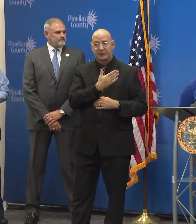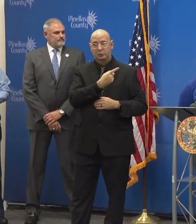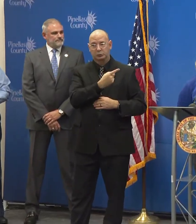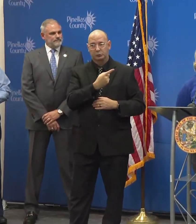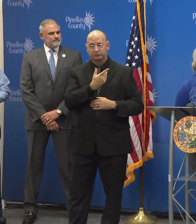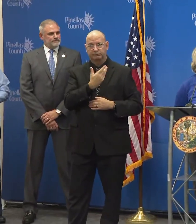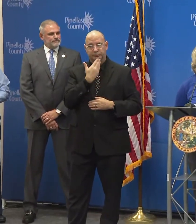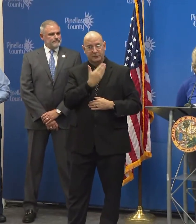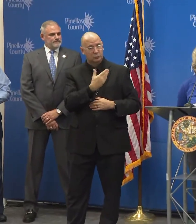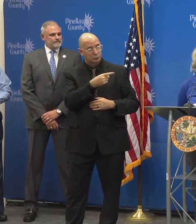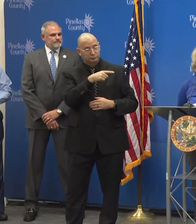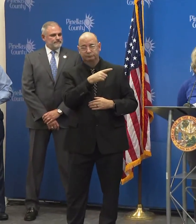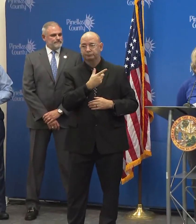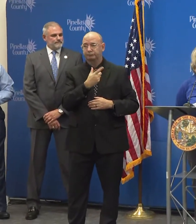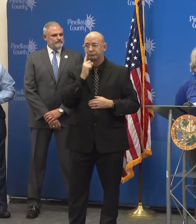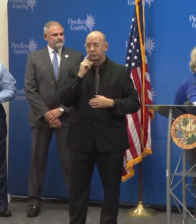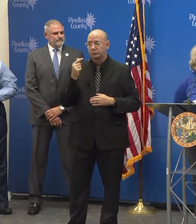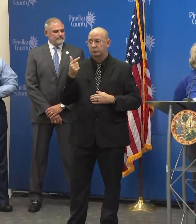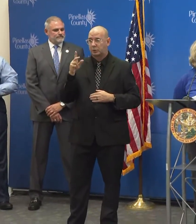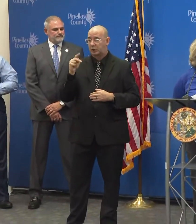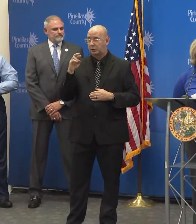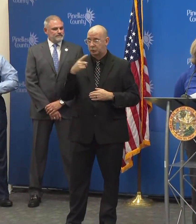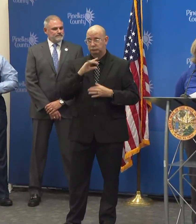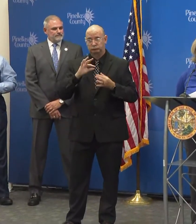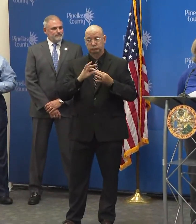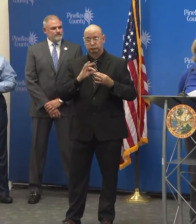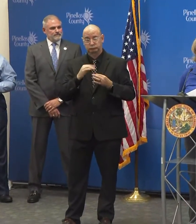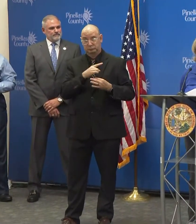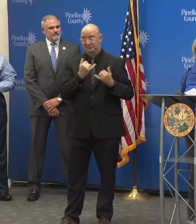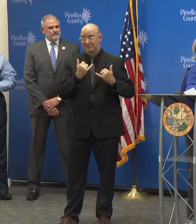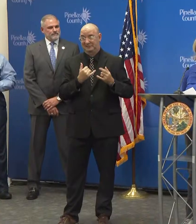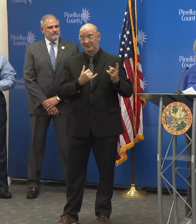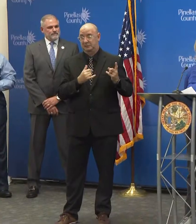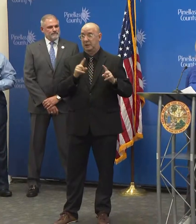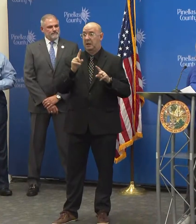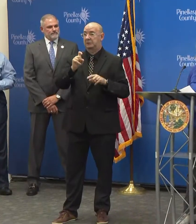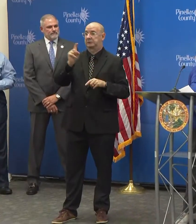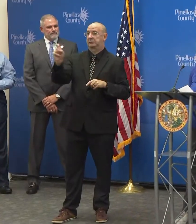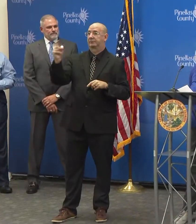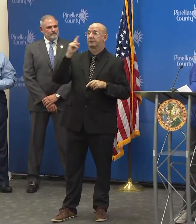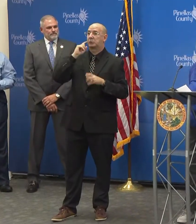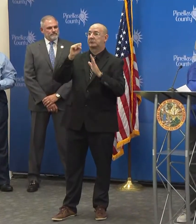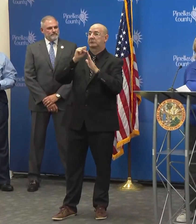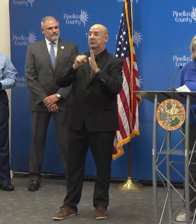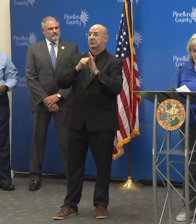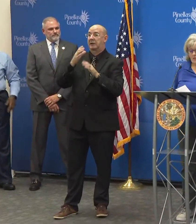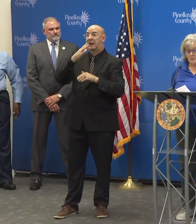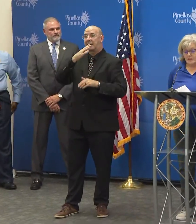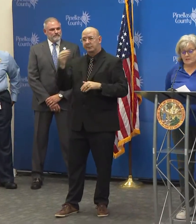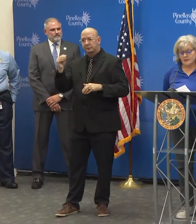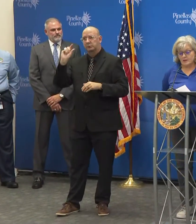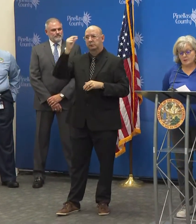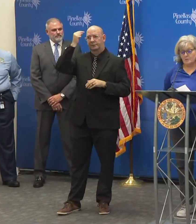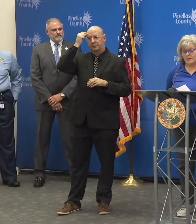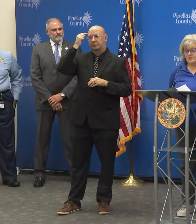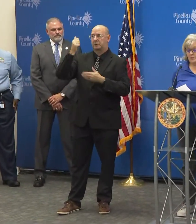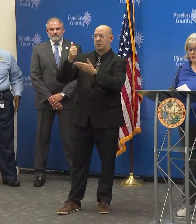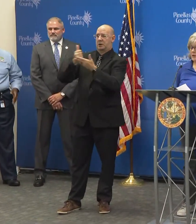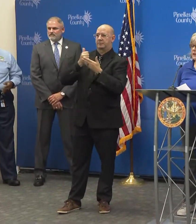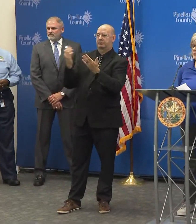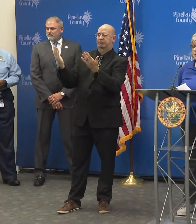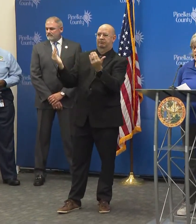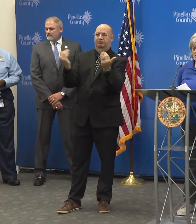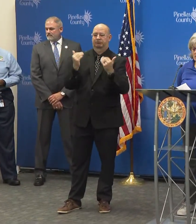state support and for also advocating for federal support for us for this event as it comes towards us. As the Governor mentioned, Pinellas County remains